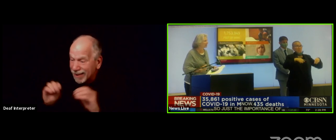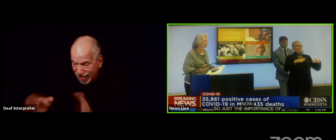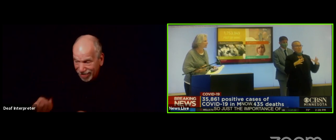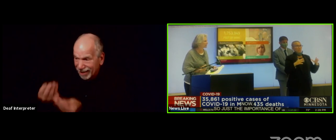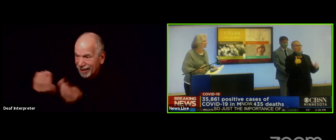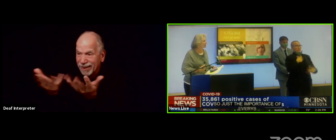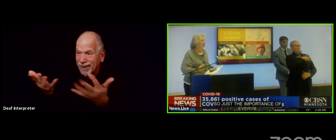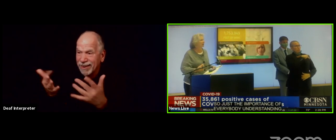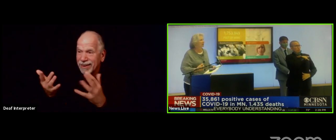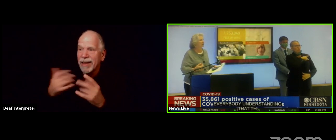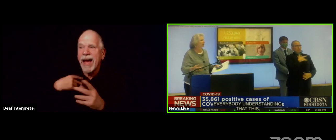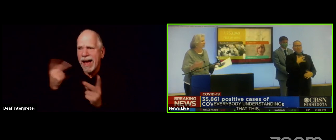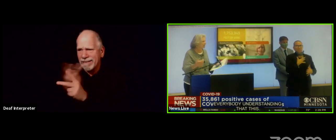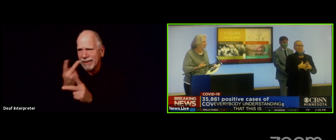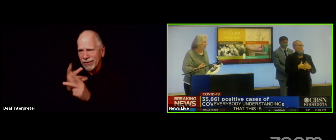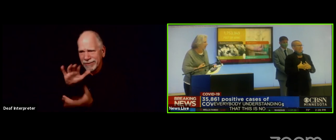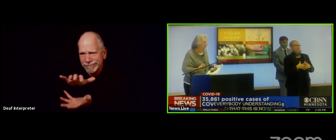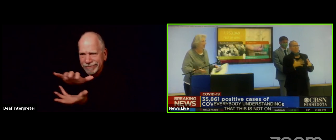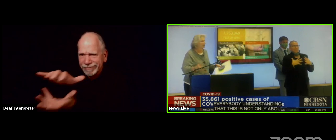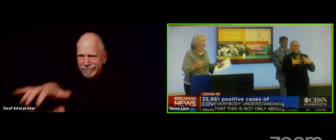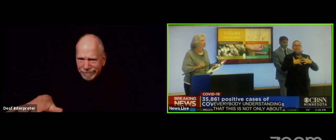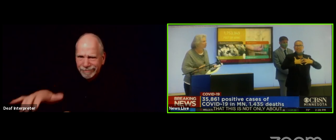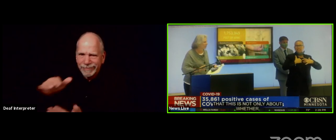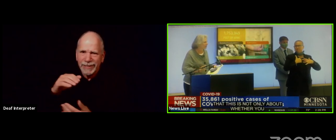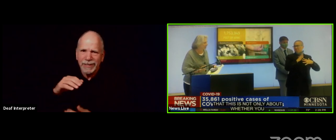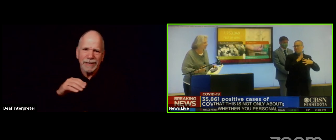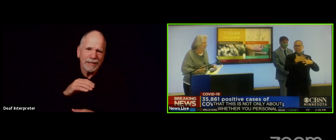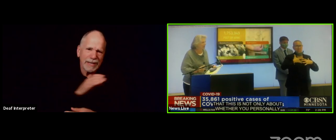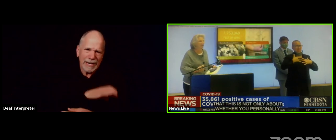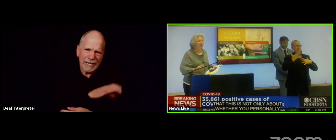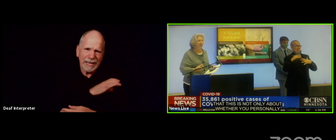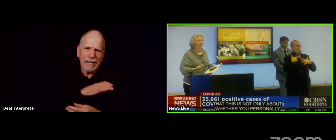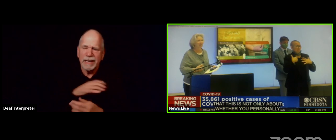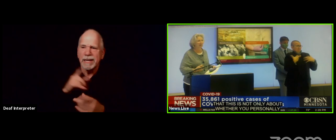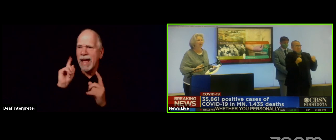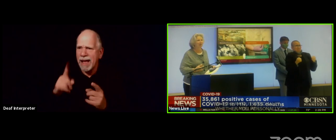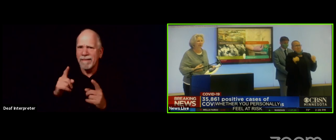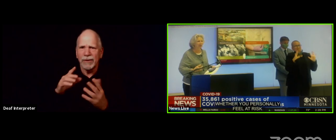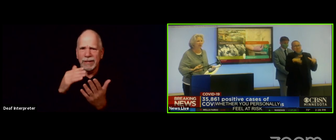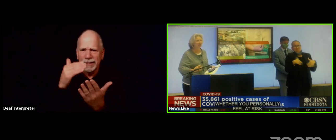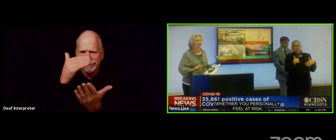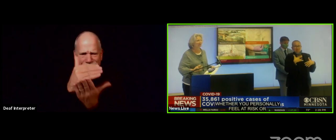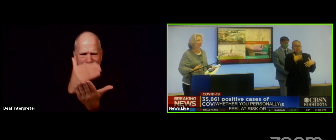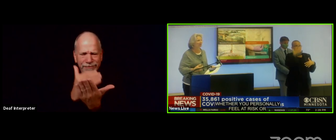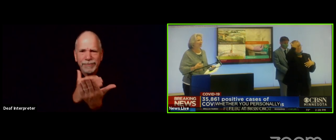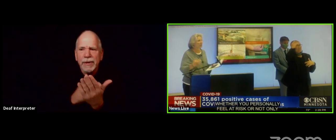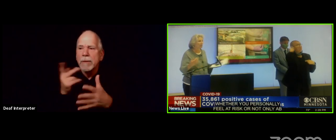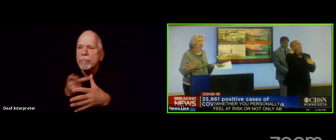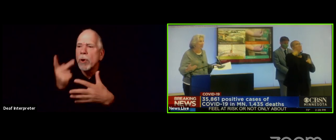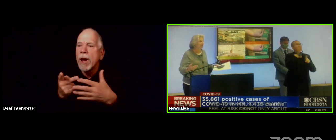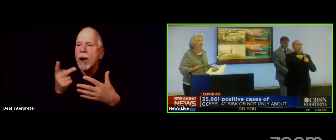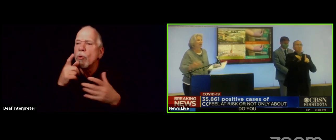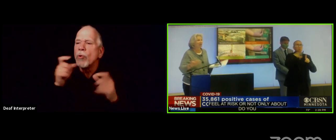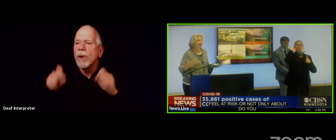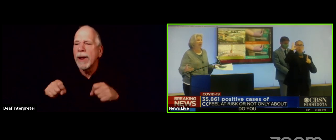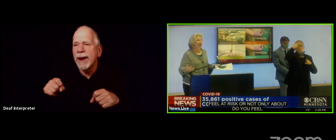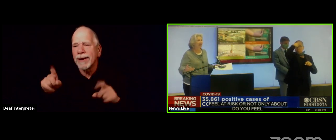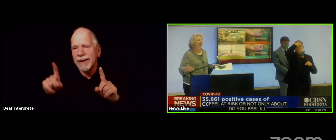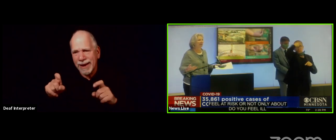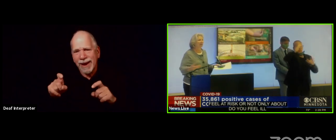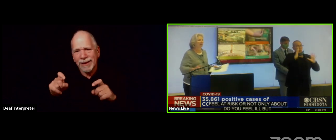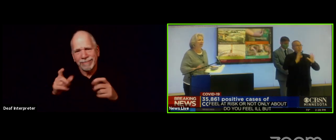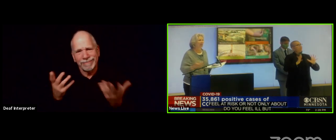at risk, or not only about do you feel ill, but it's about the potential, more than the potential, the